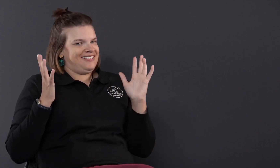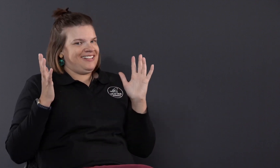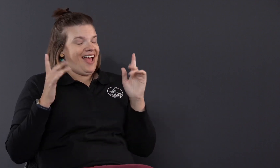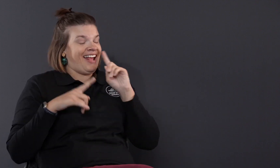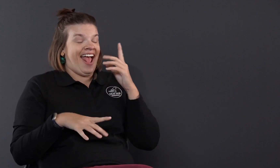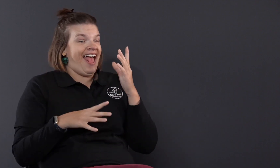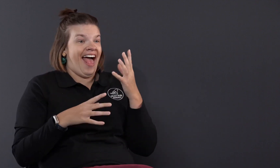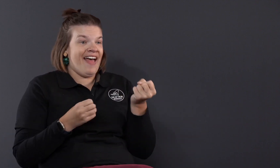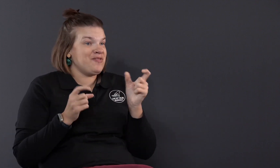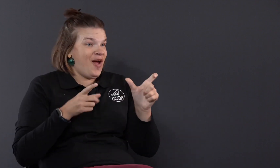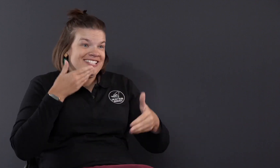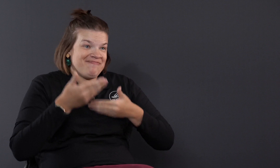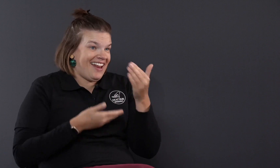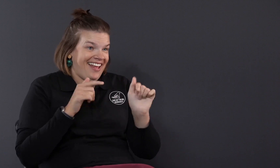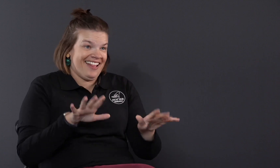no words can explain it.